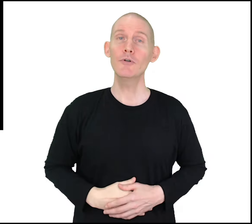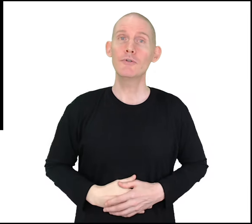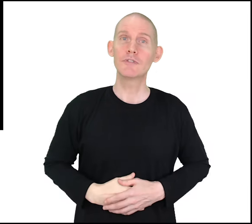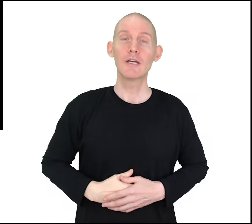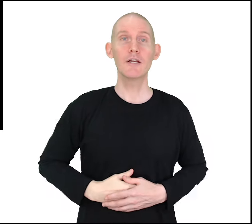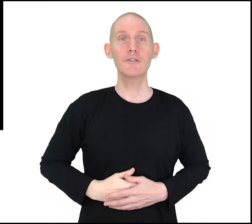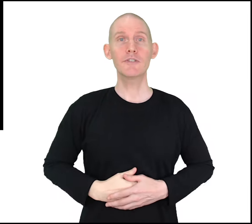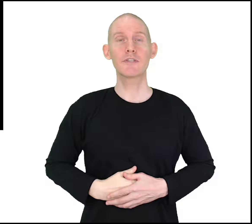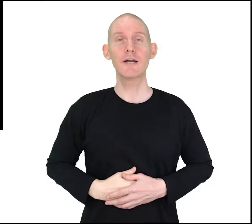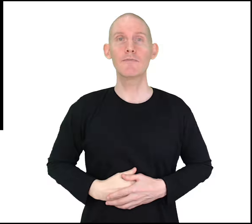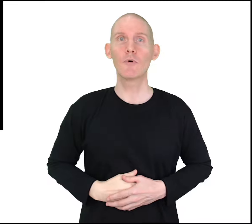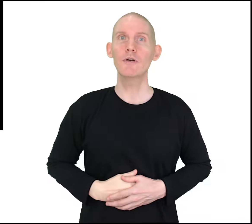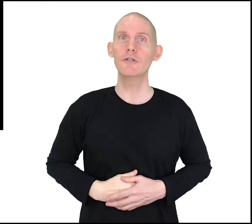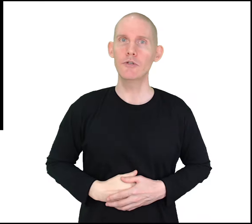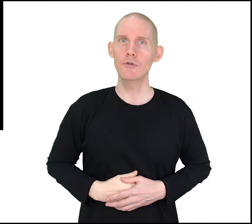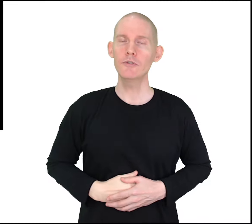Use. Here's the sign for use.